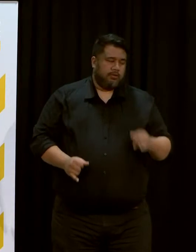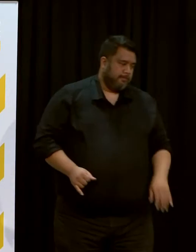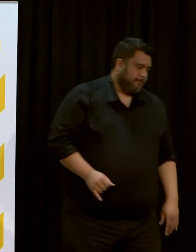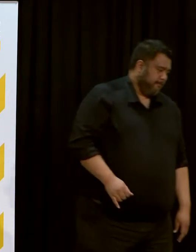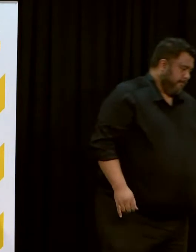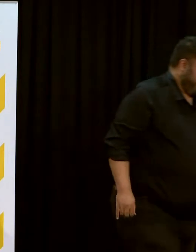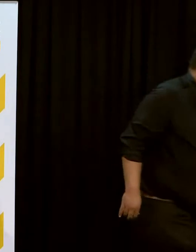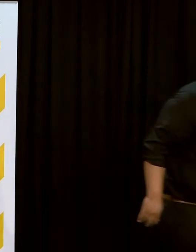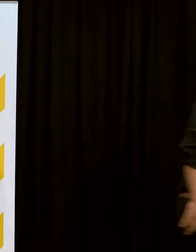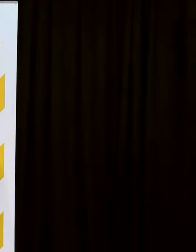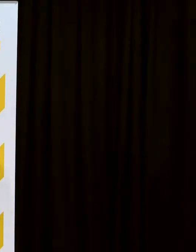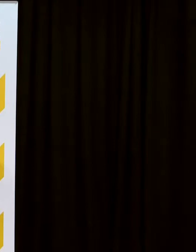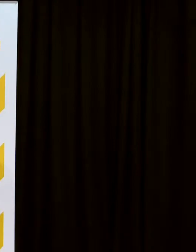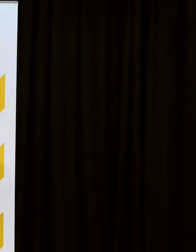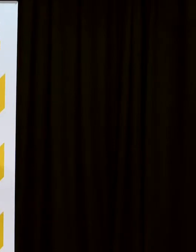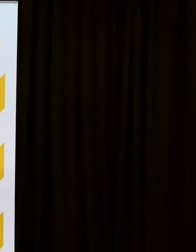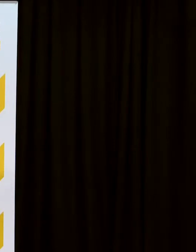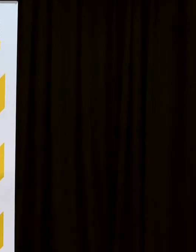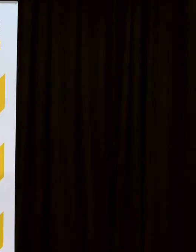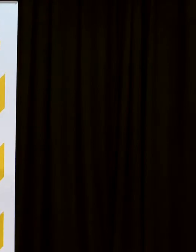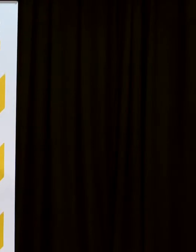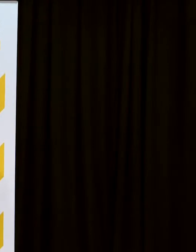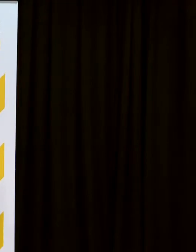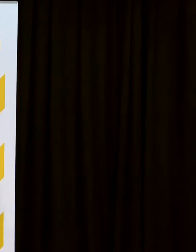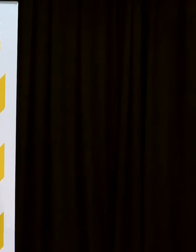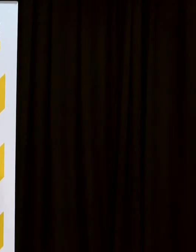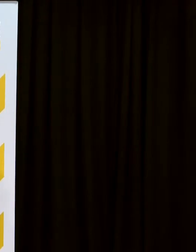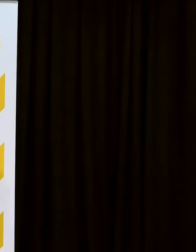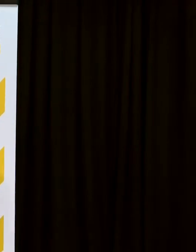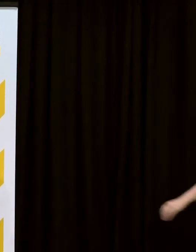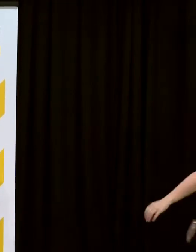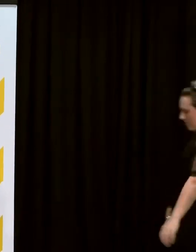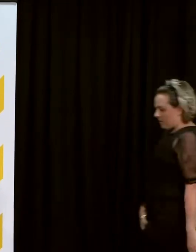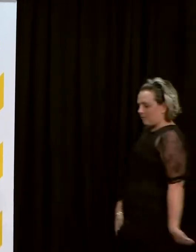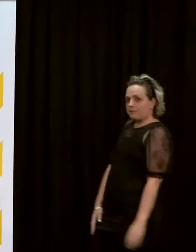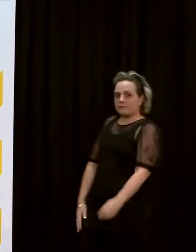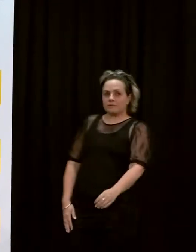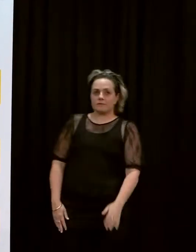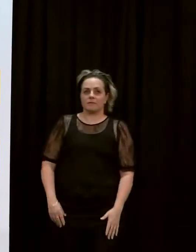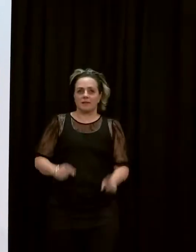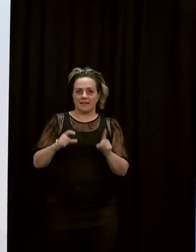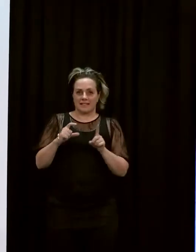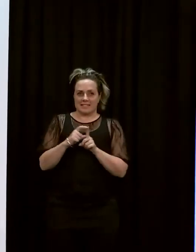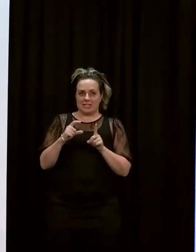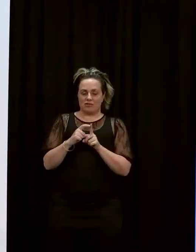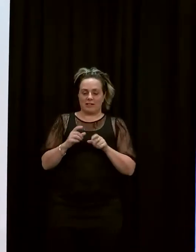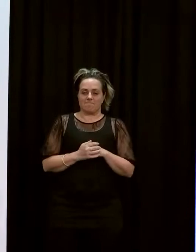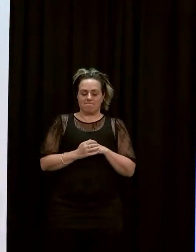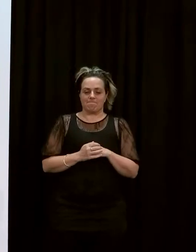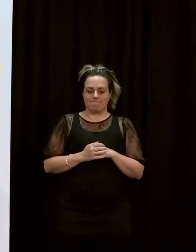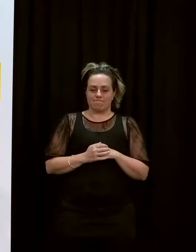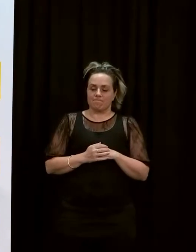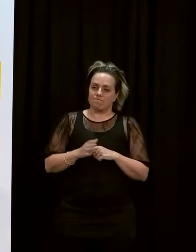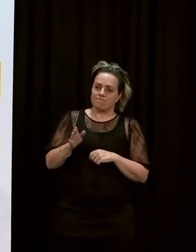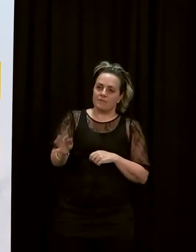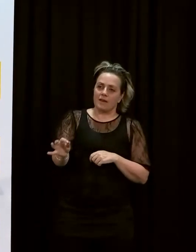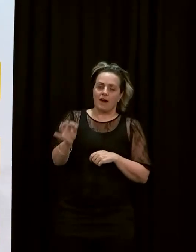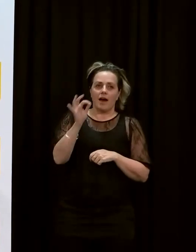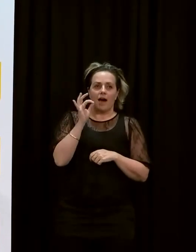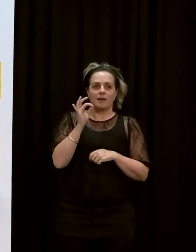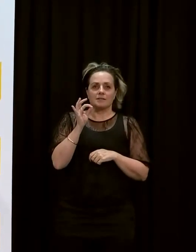weekend. Okay, I am going to, as I said I would, I will come to Derek in the front. I had a stuff on that from Bernard and Dr. Bloomfield. Can you tell us what the current